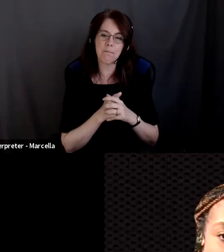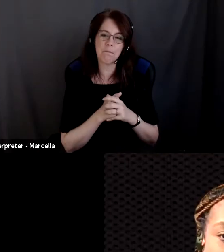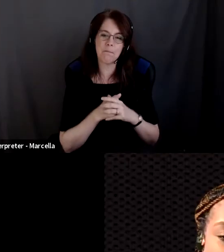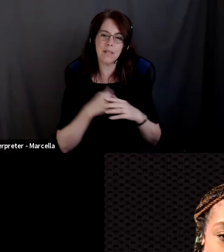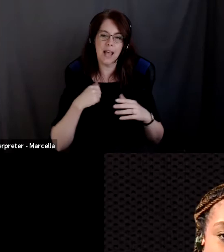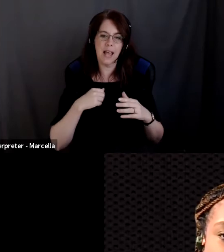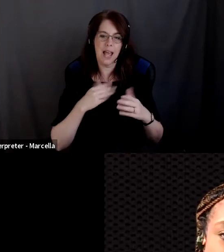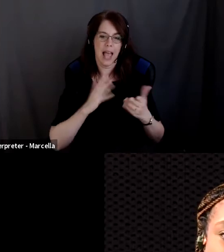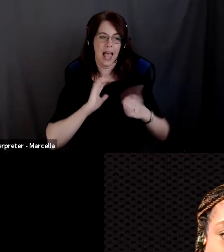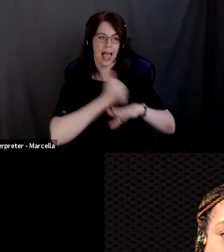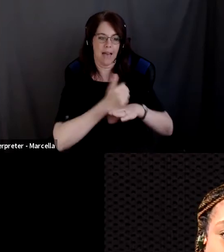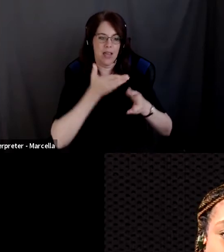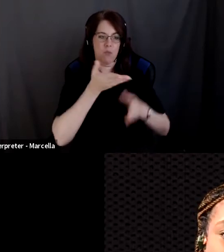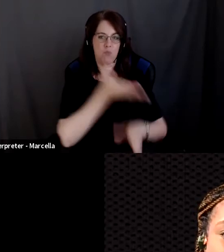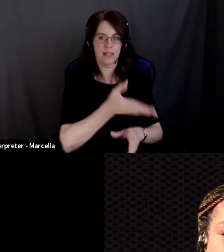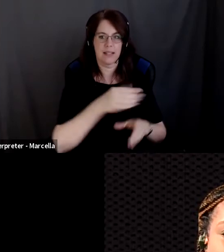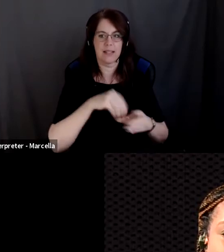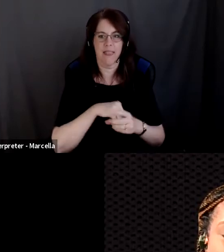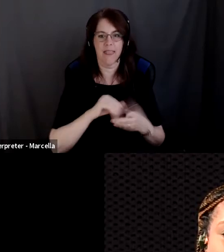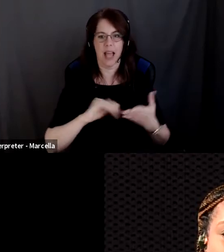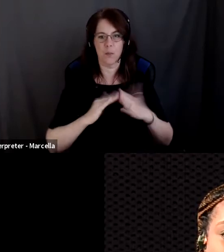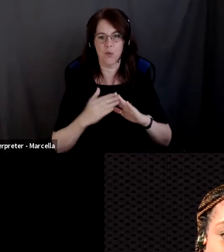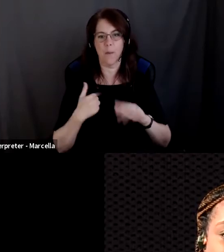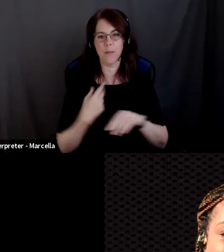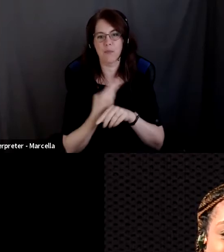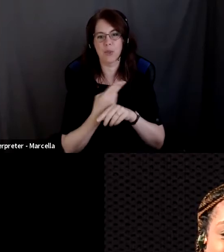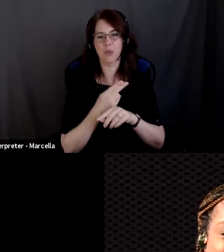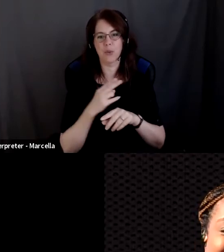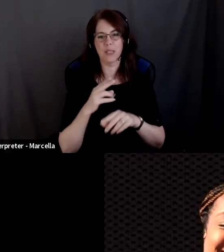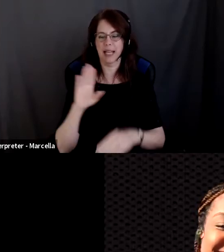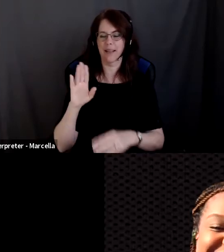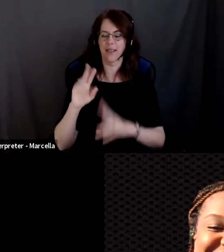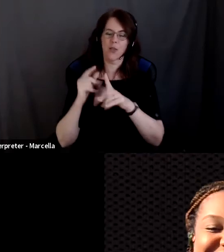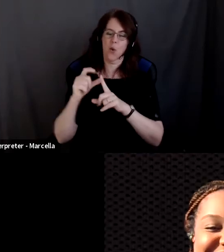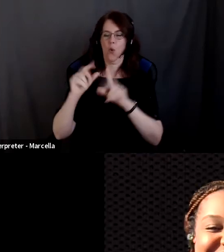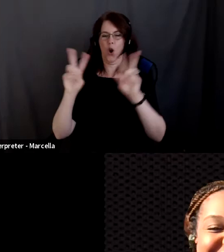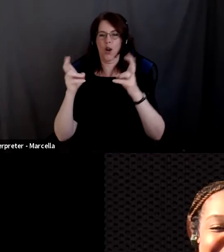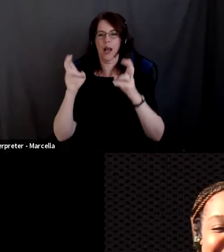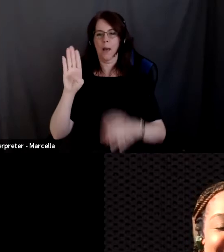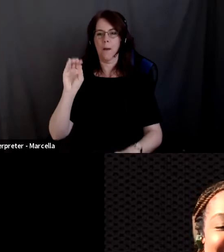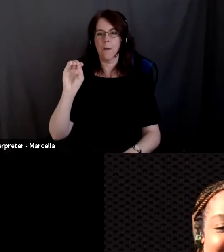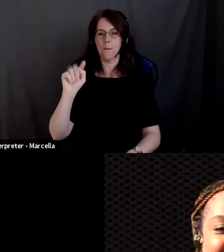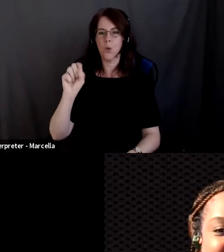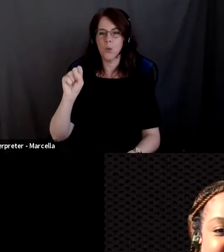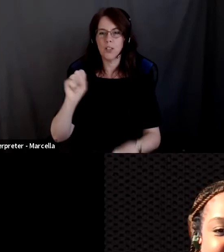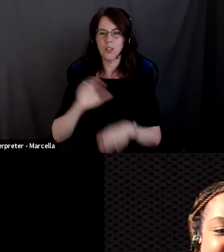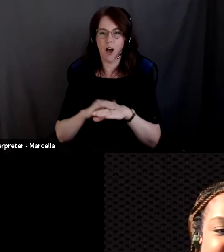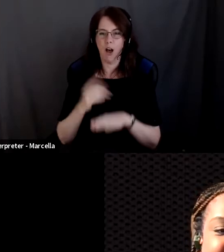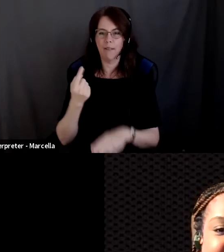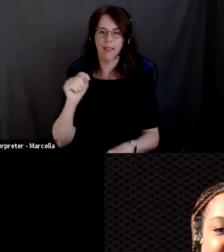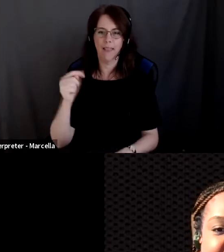that community. We've been using the term boots on the ground. And by presence, I